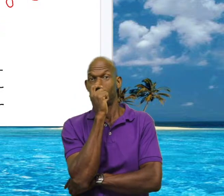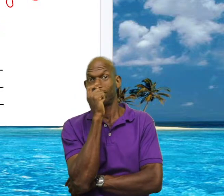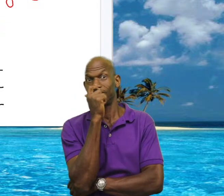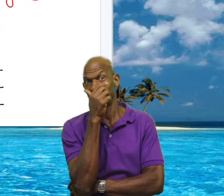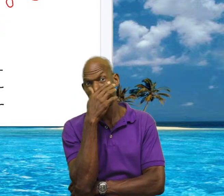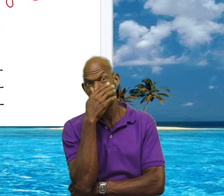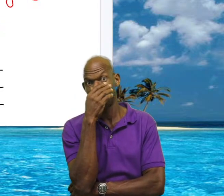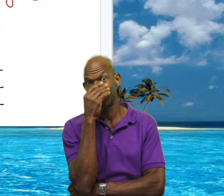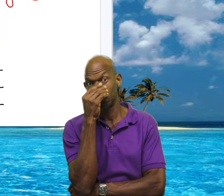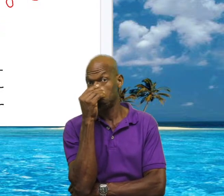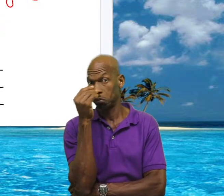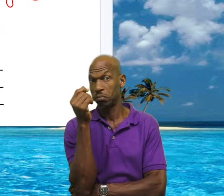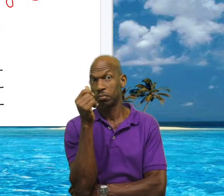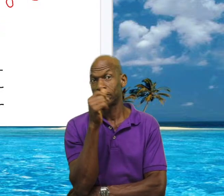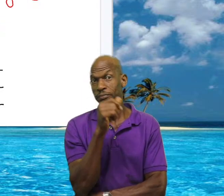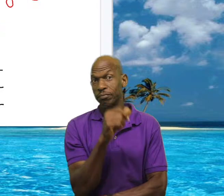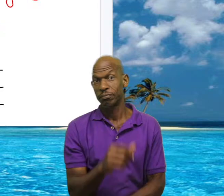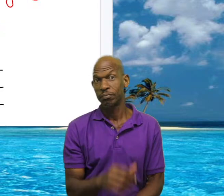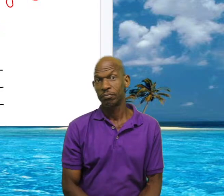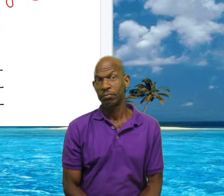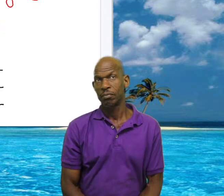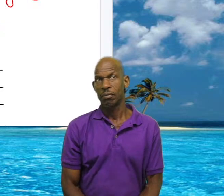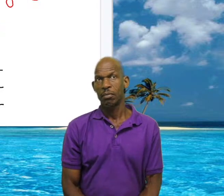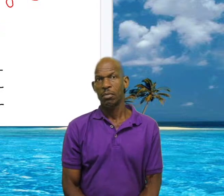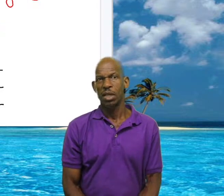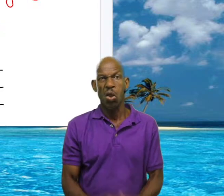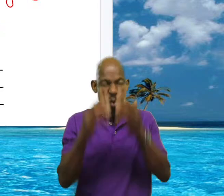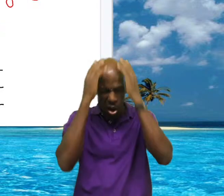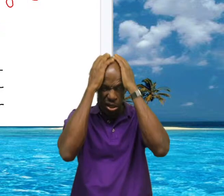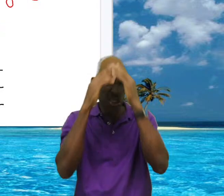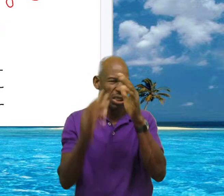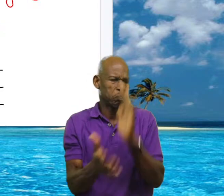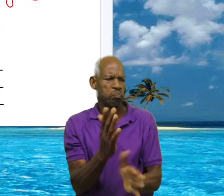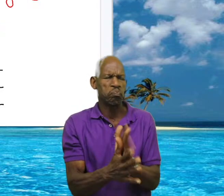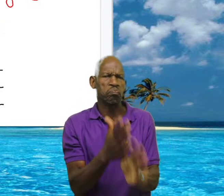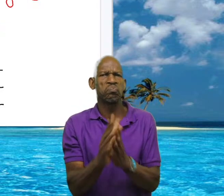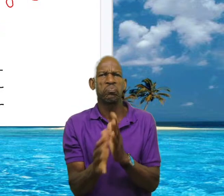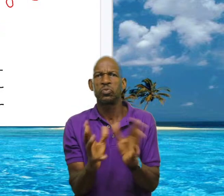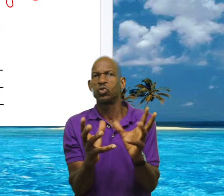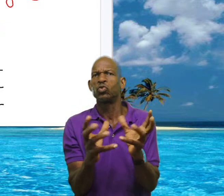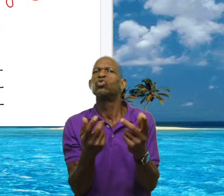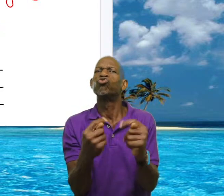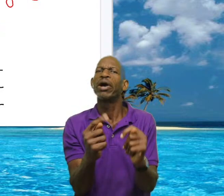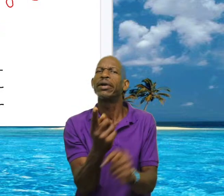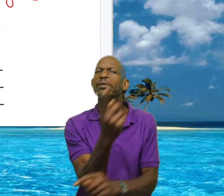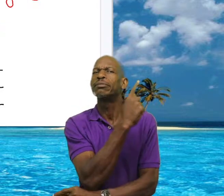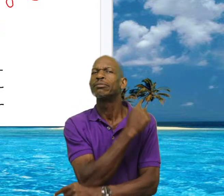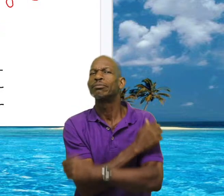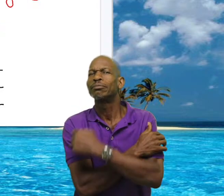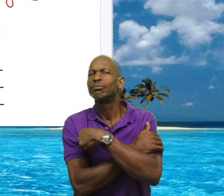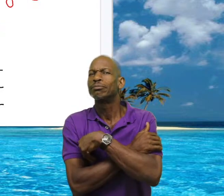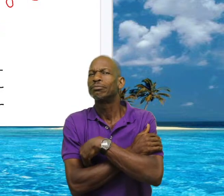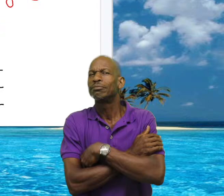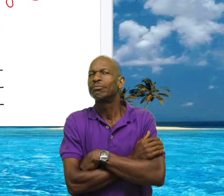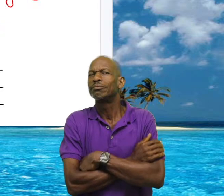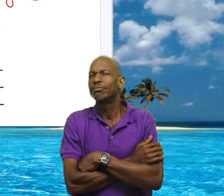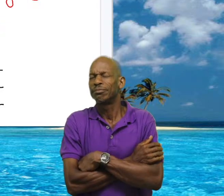you take it, you don't worry about that. Just look at it as best as you could. Right? And when you're looking at your